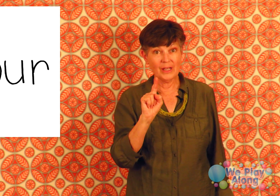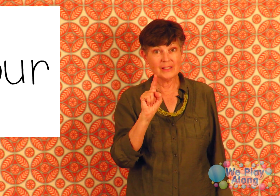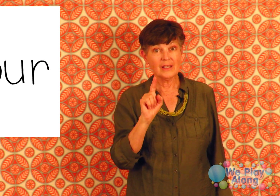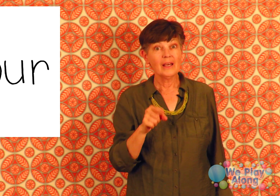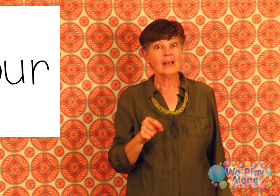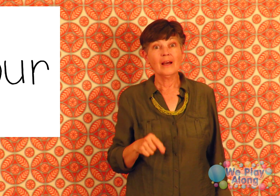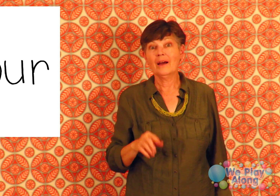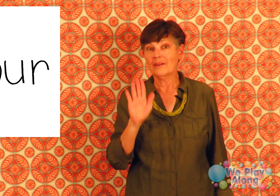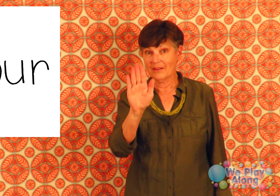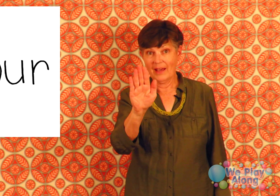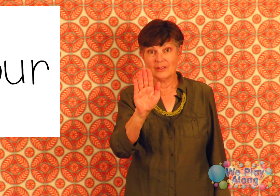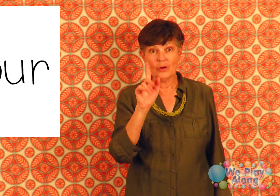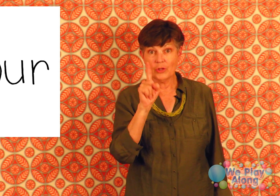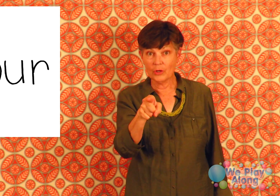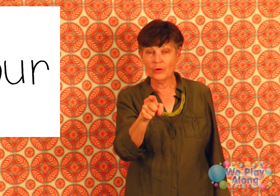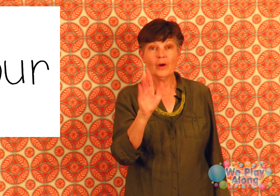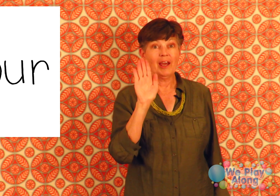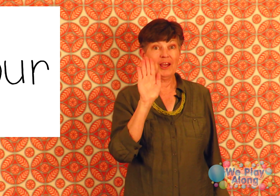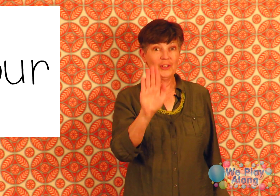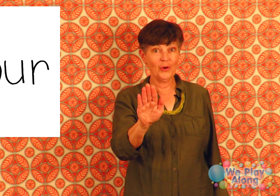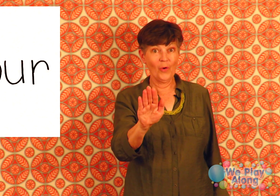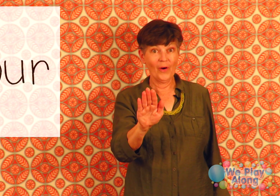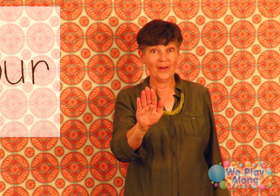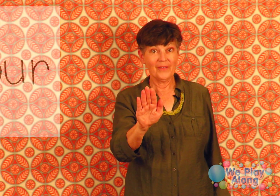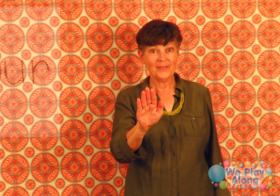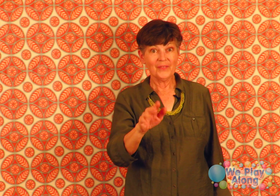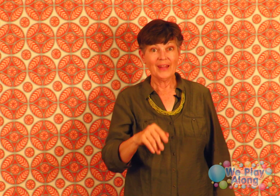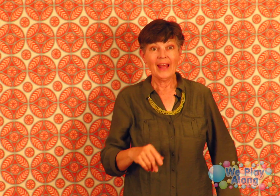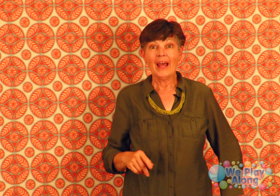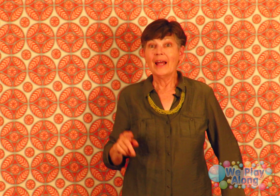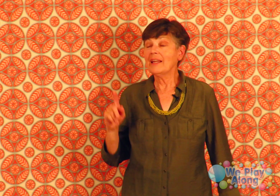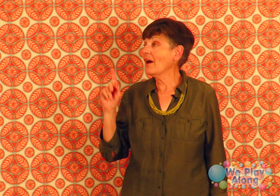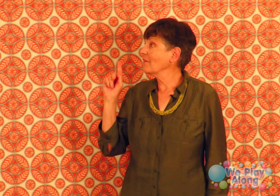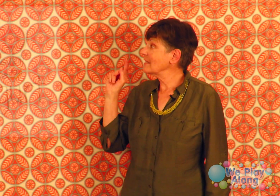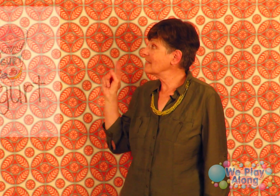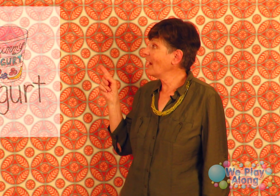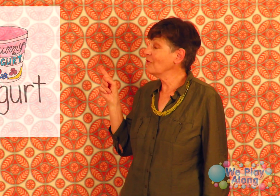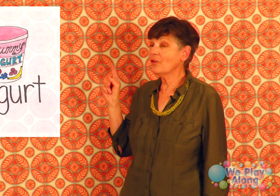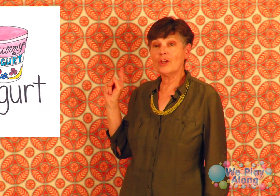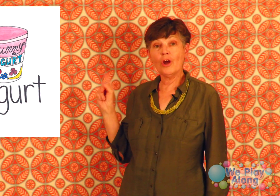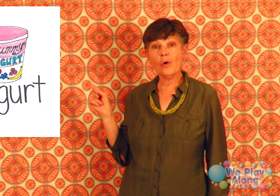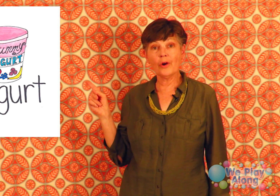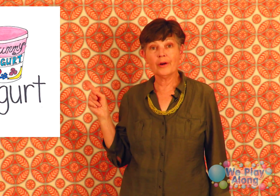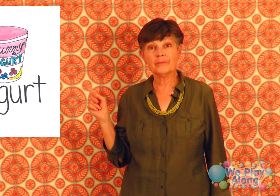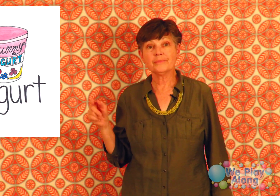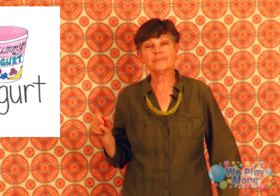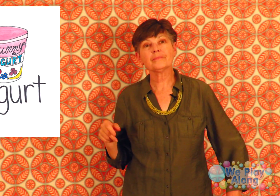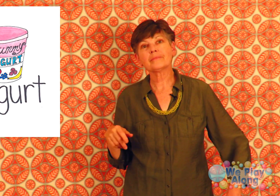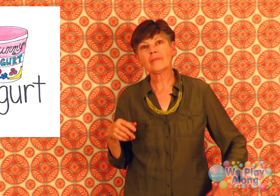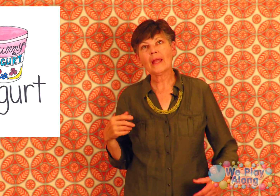difference? Okay, so you and your. Now, the sign for yogurt,